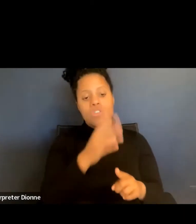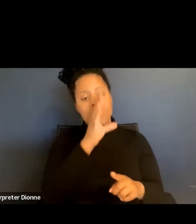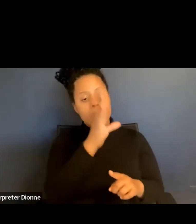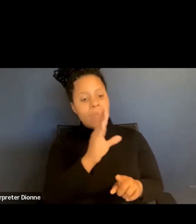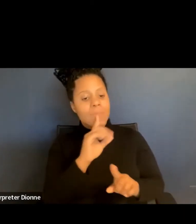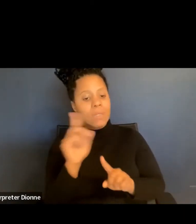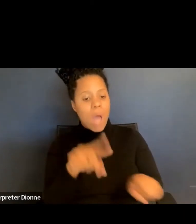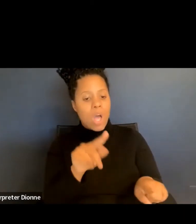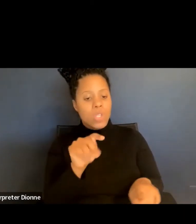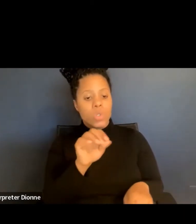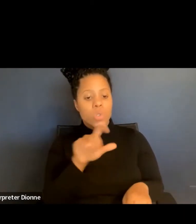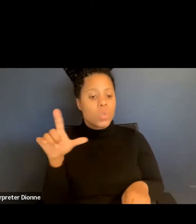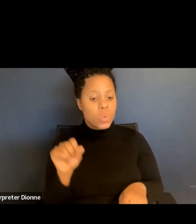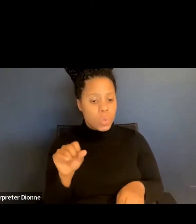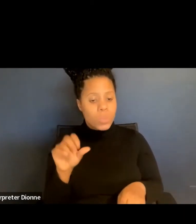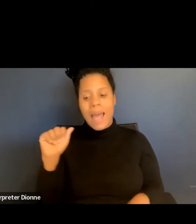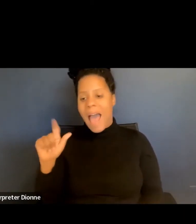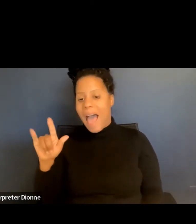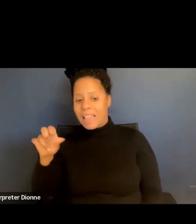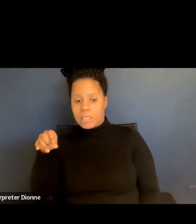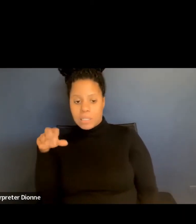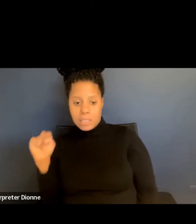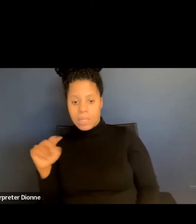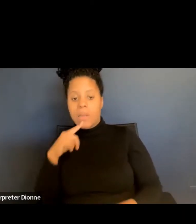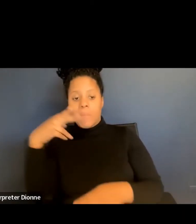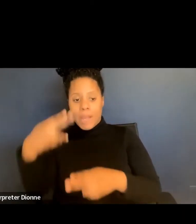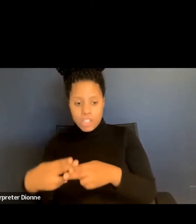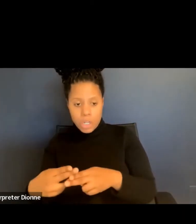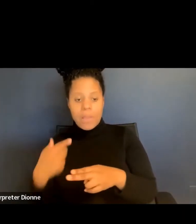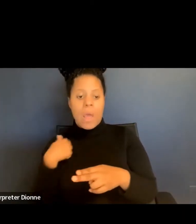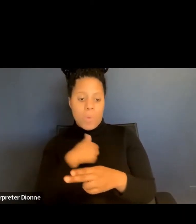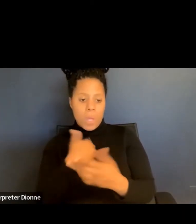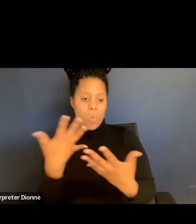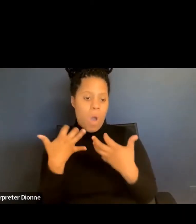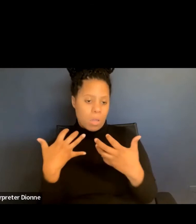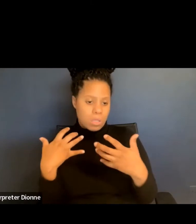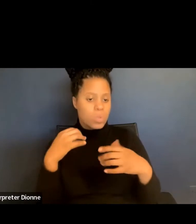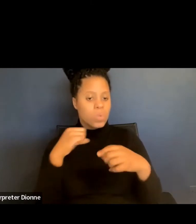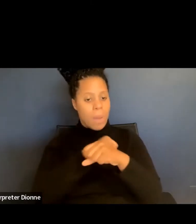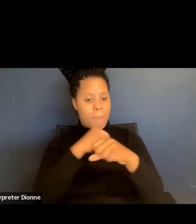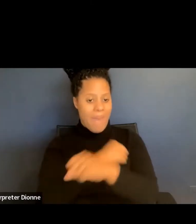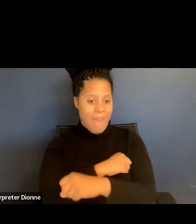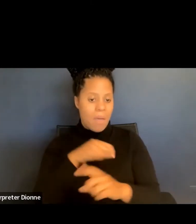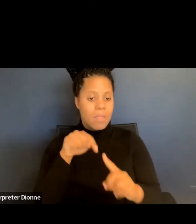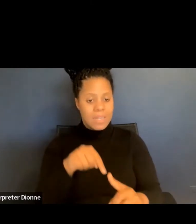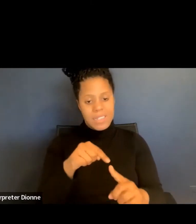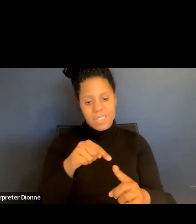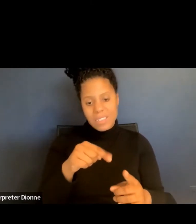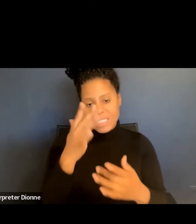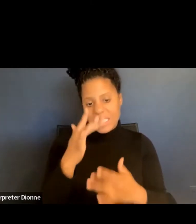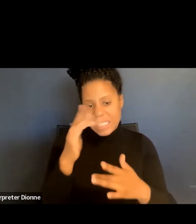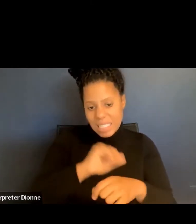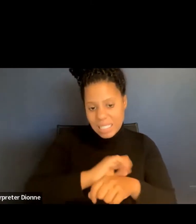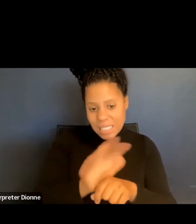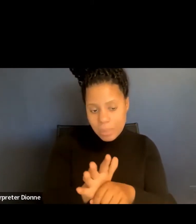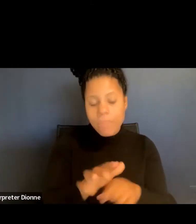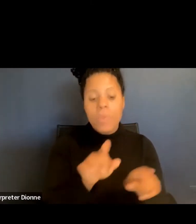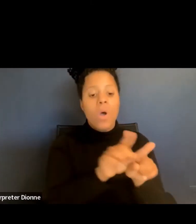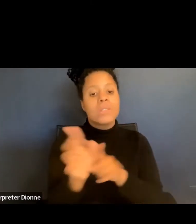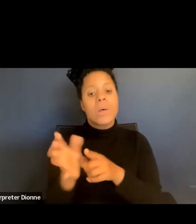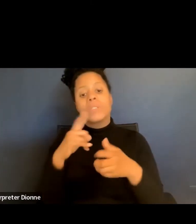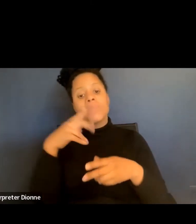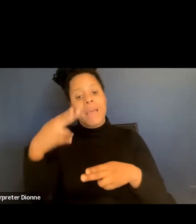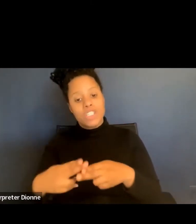that we have to combat the disease. But I also want to highlight for a minute another funding stream from the 2021